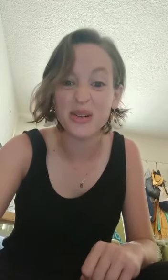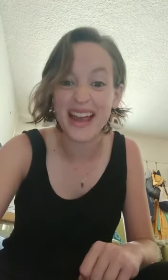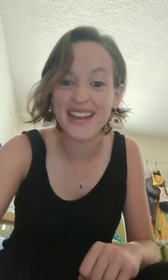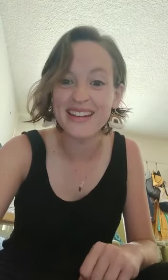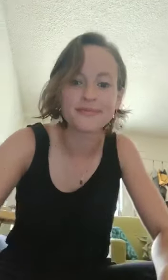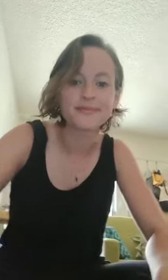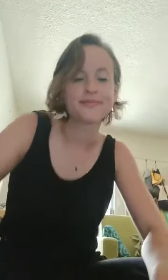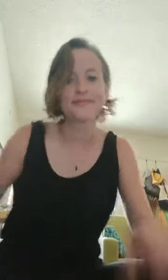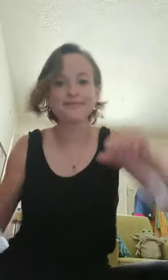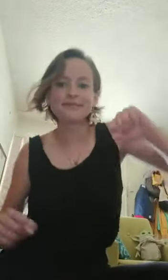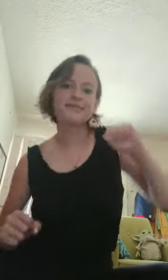it.